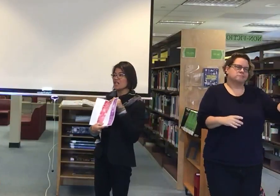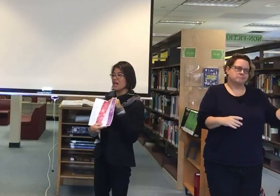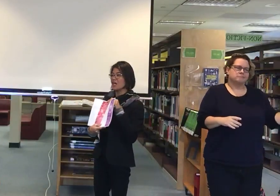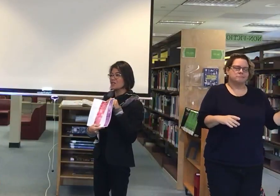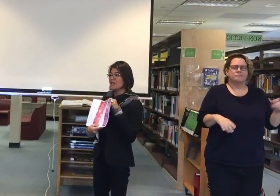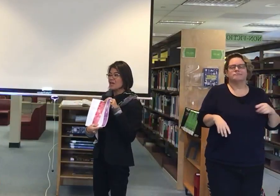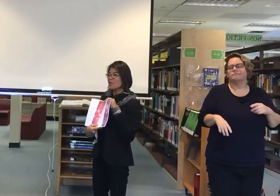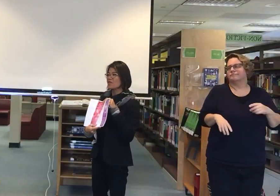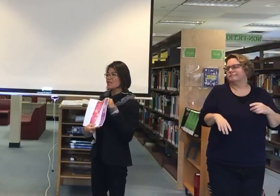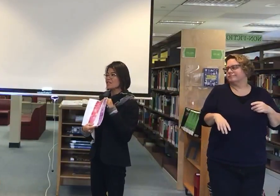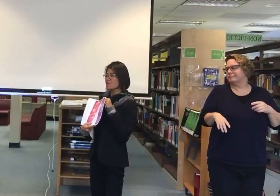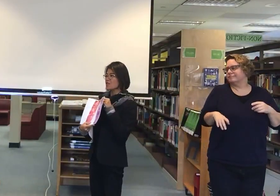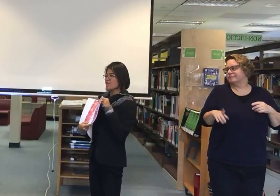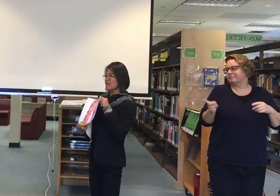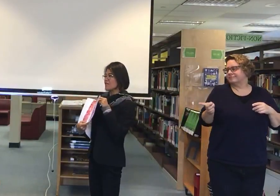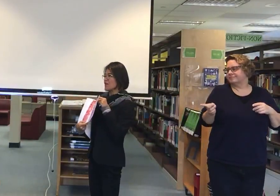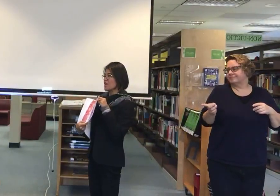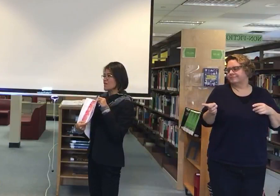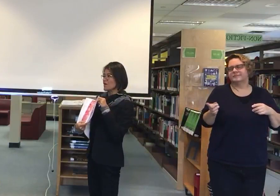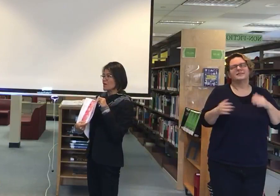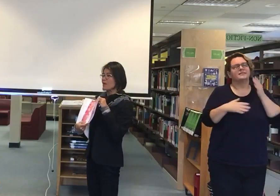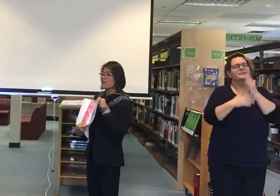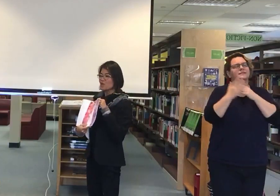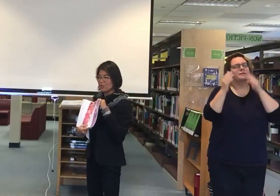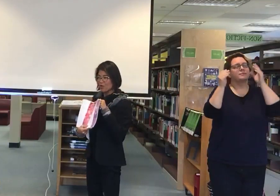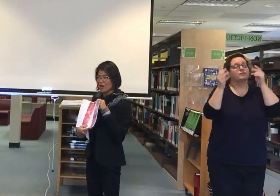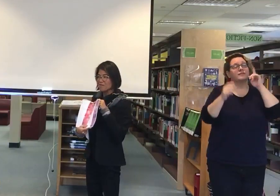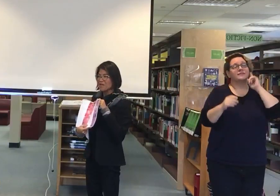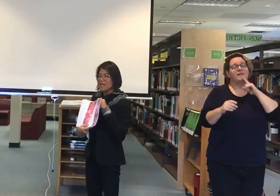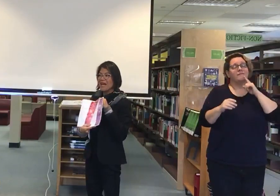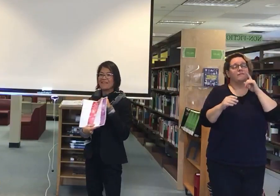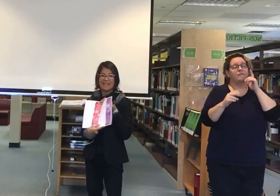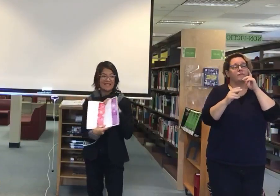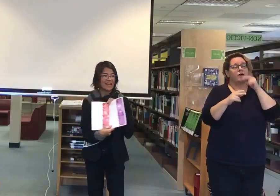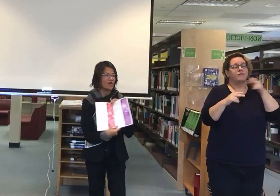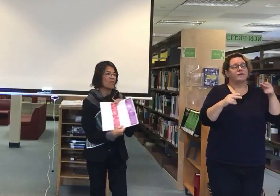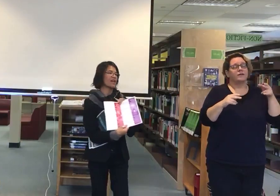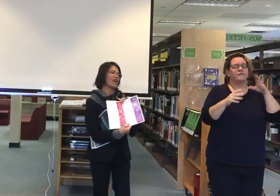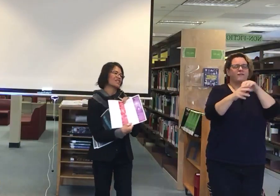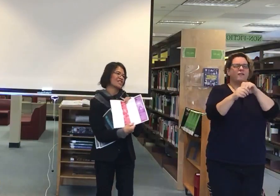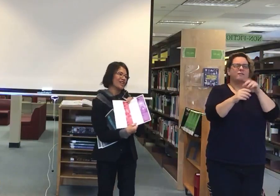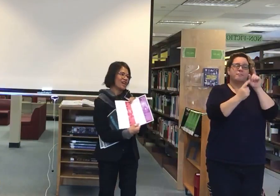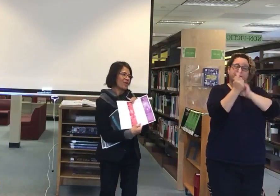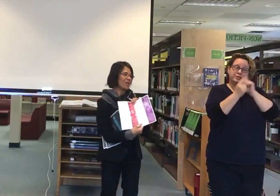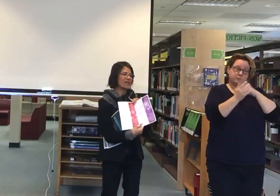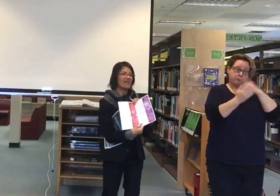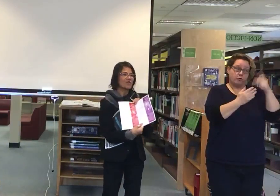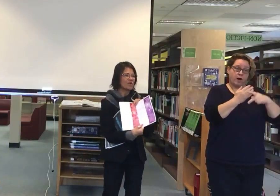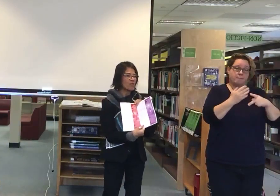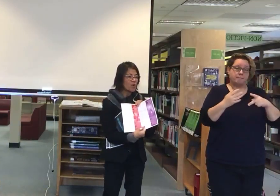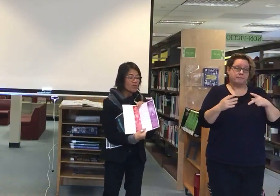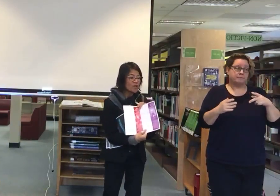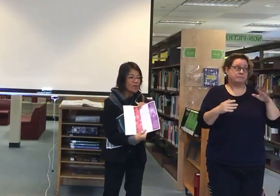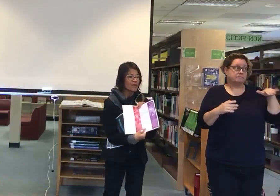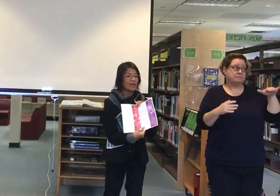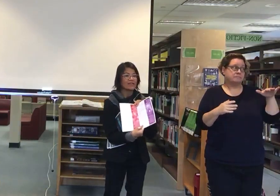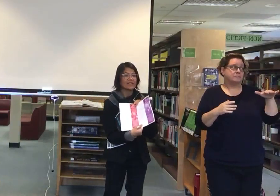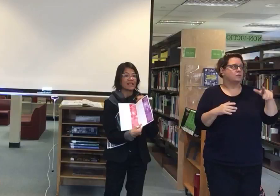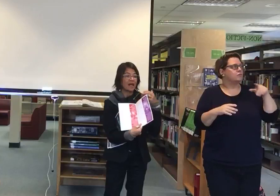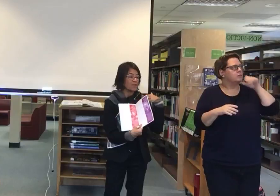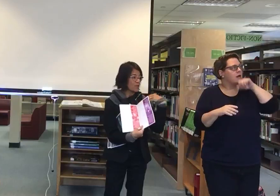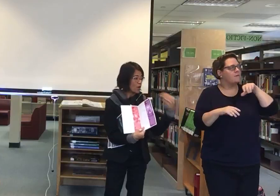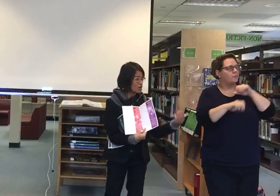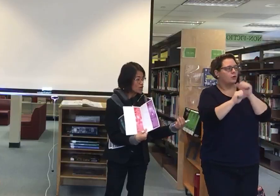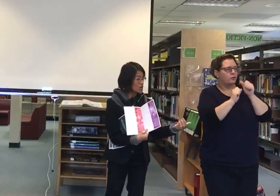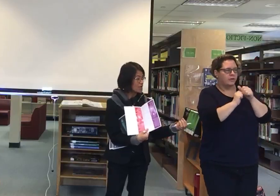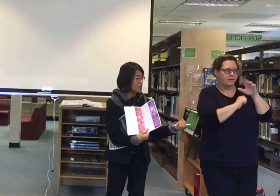a conversation I had with the teachers of the deaf and hard of hearing mentorship program. And they said, oh my gosh, we would love to work more with you. We would love